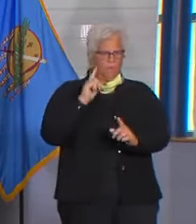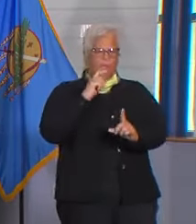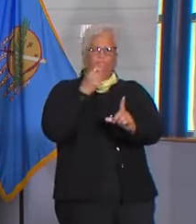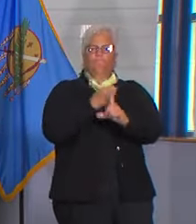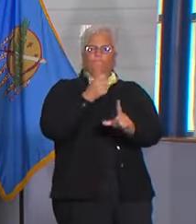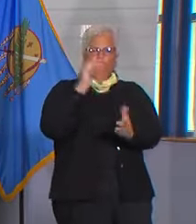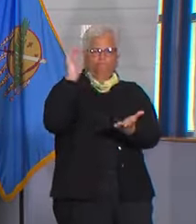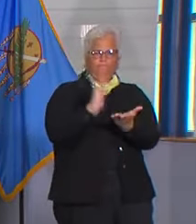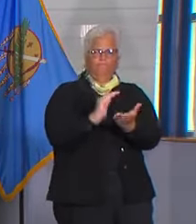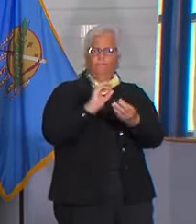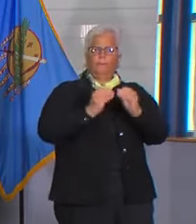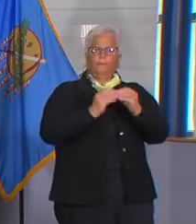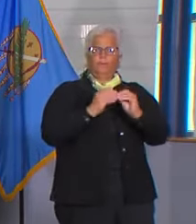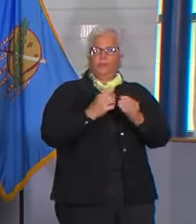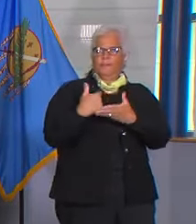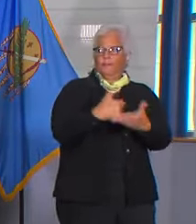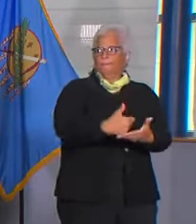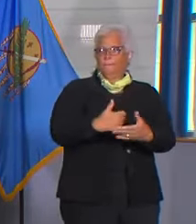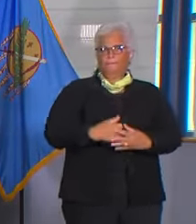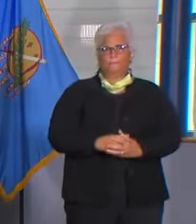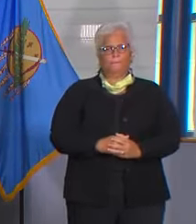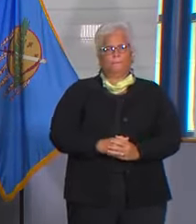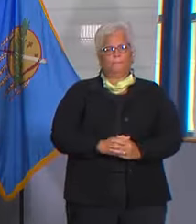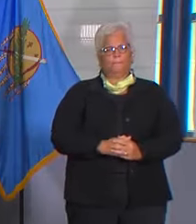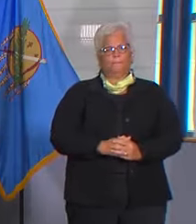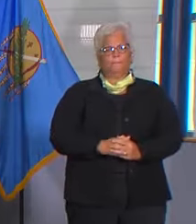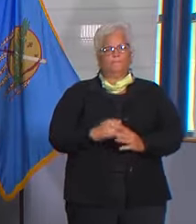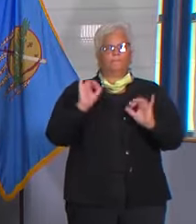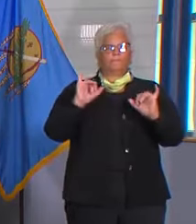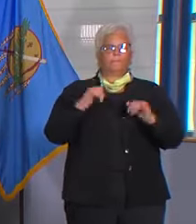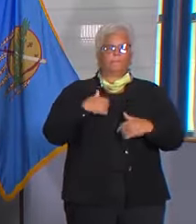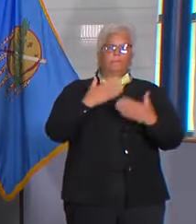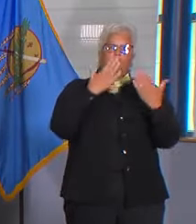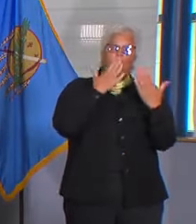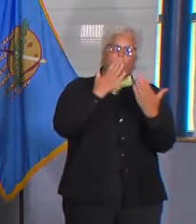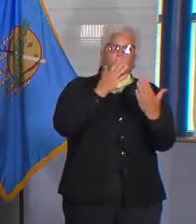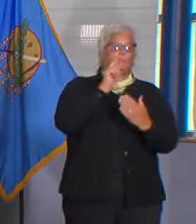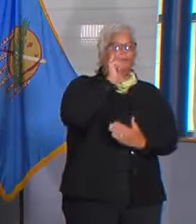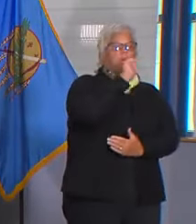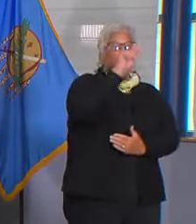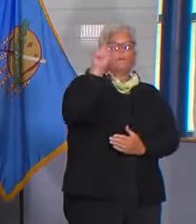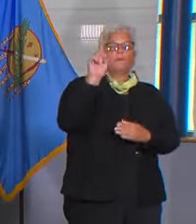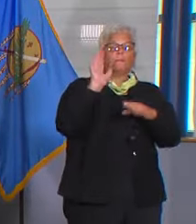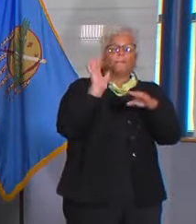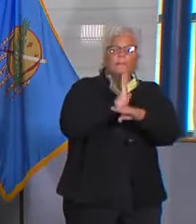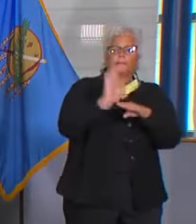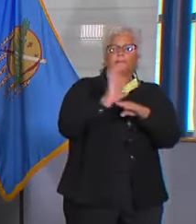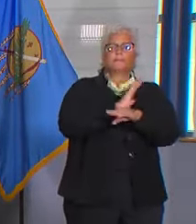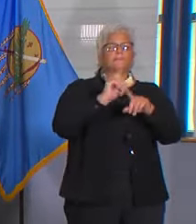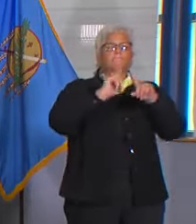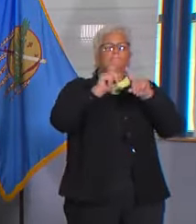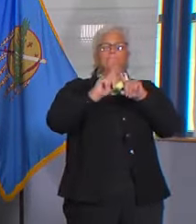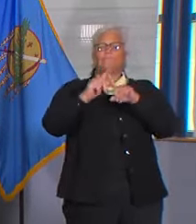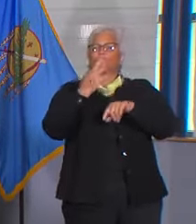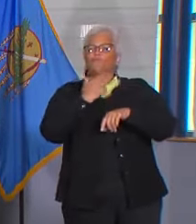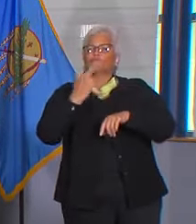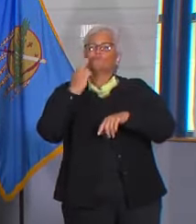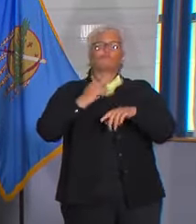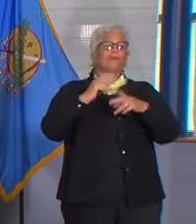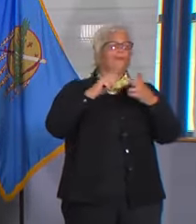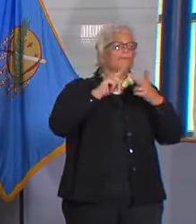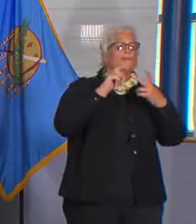owners and personal service businesses who have made modifications to protect employees and customers. I mean, people have been forced to create a COVID